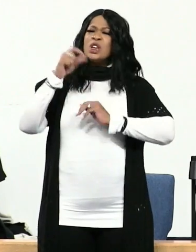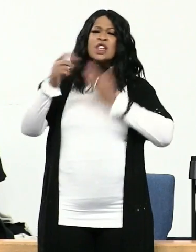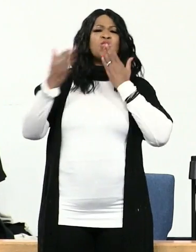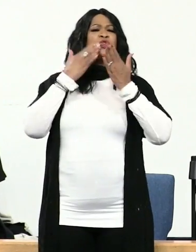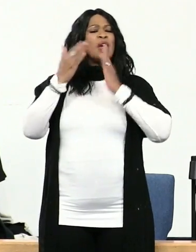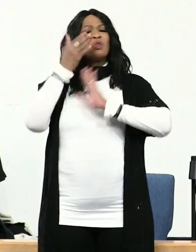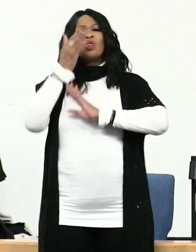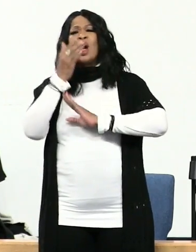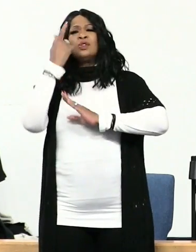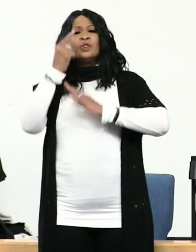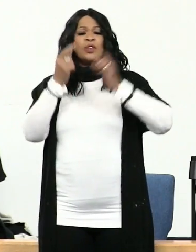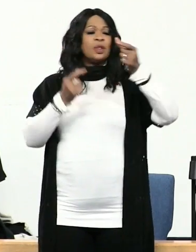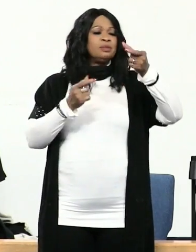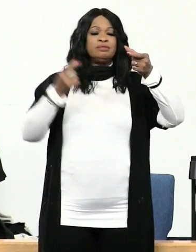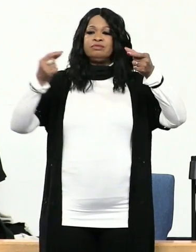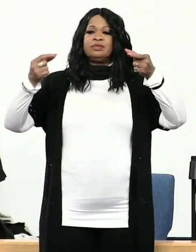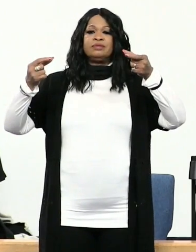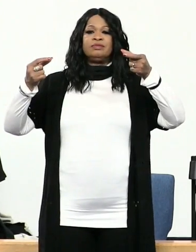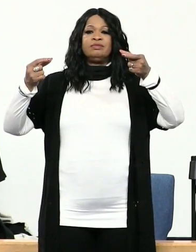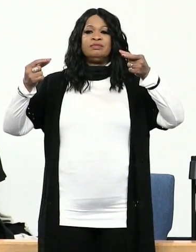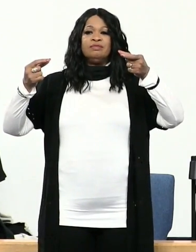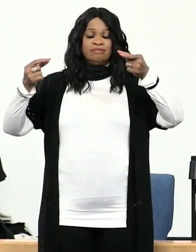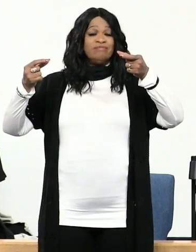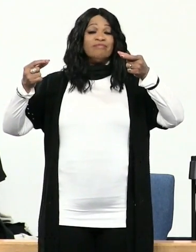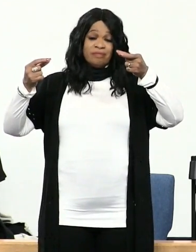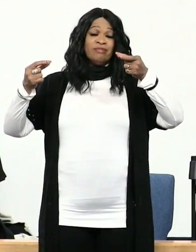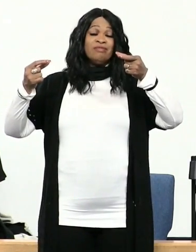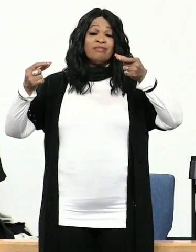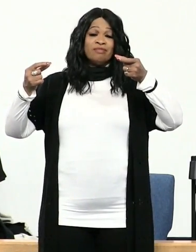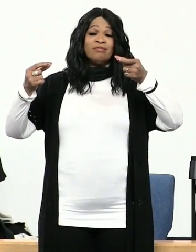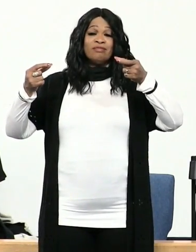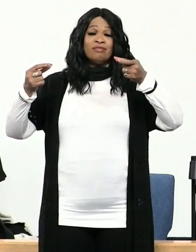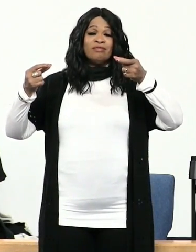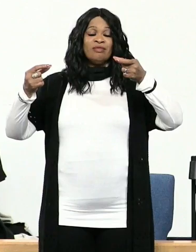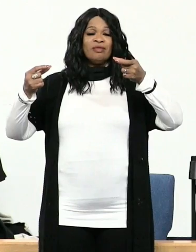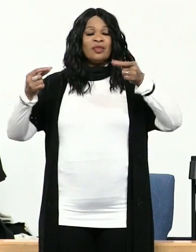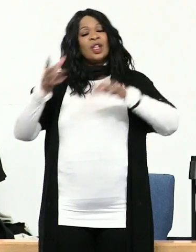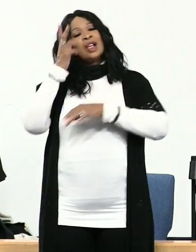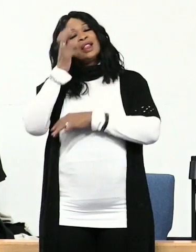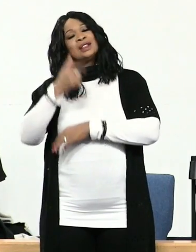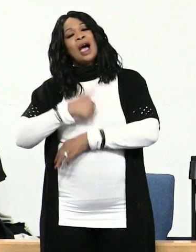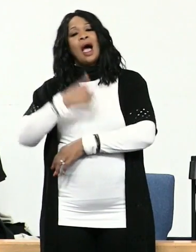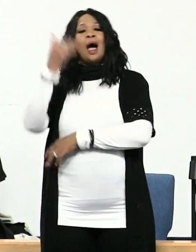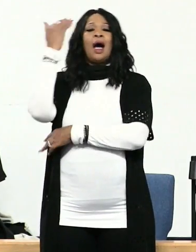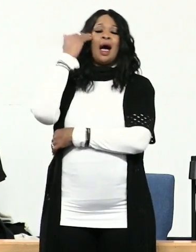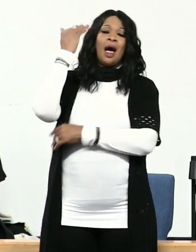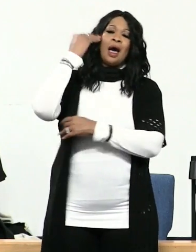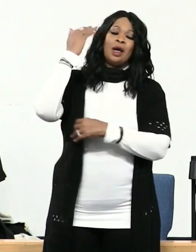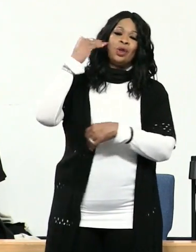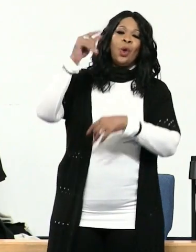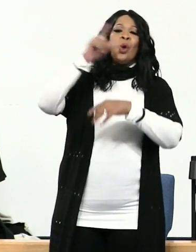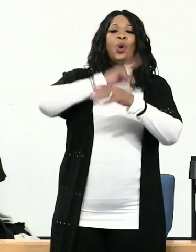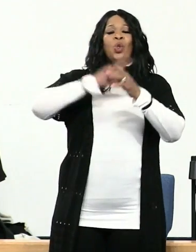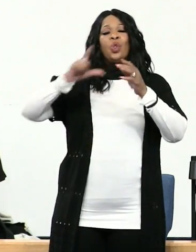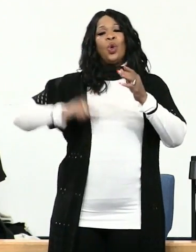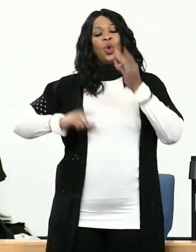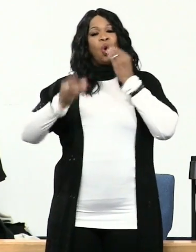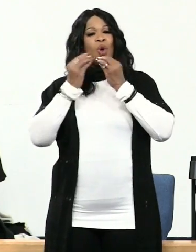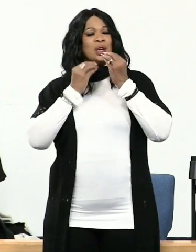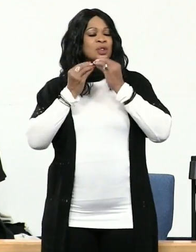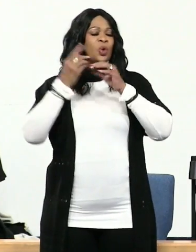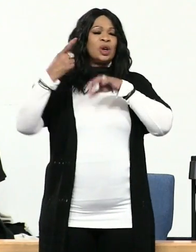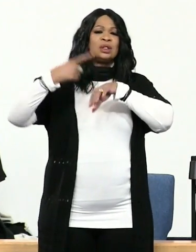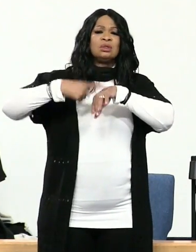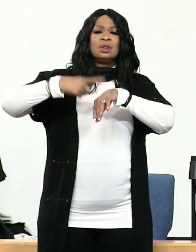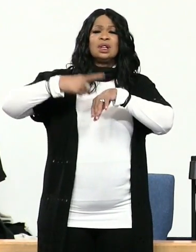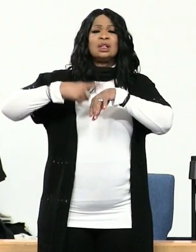for the bread and for the cup. Listen, I know the Lord's Supper is a